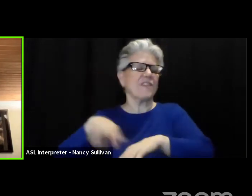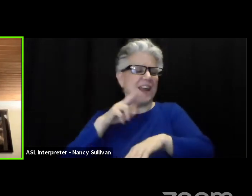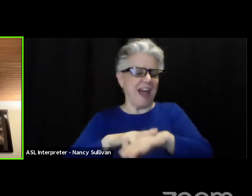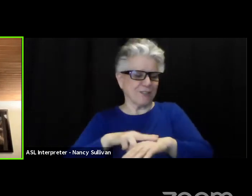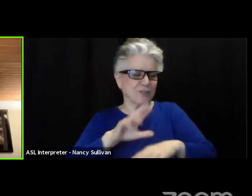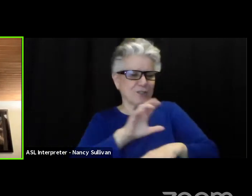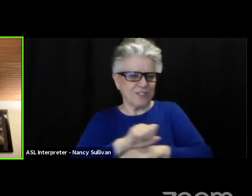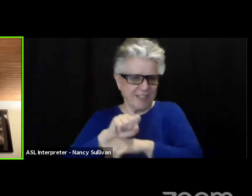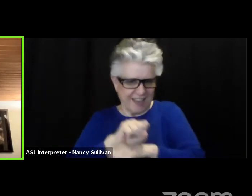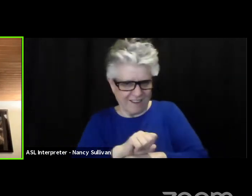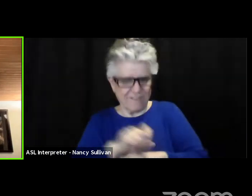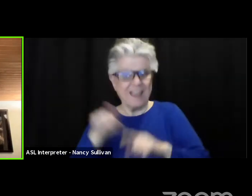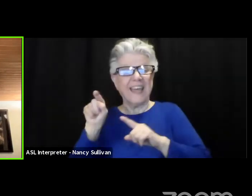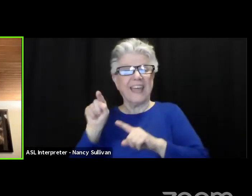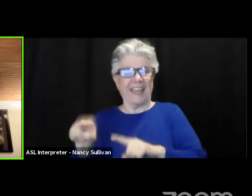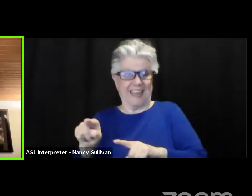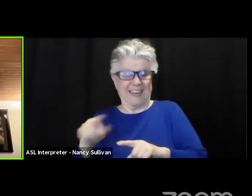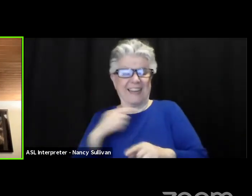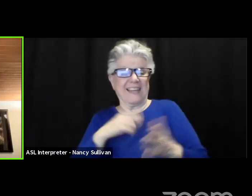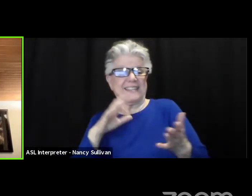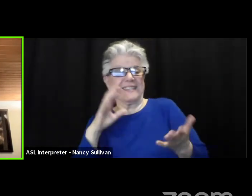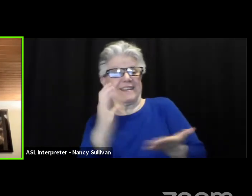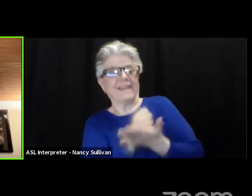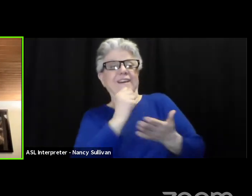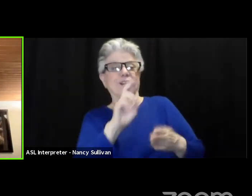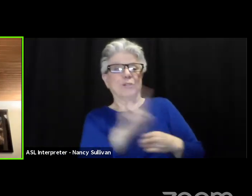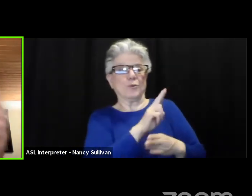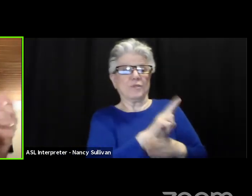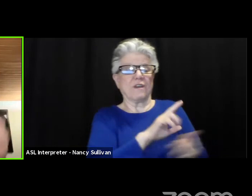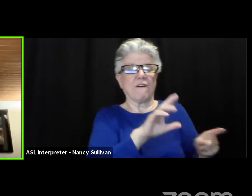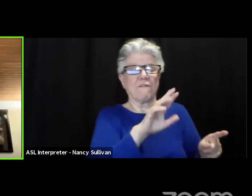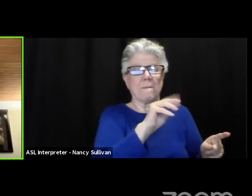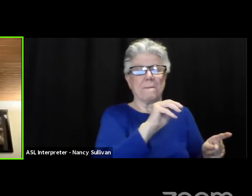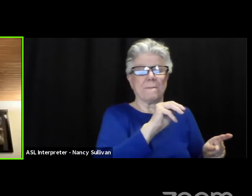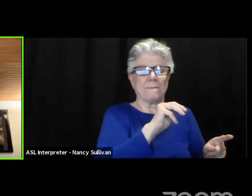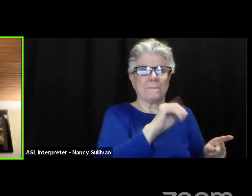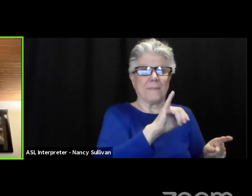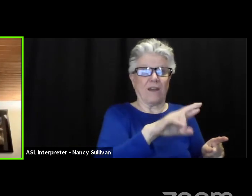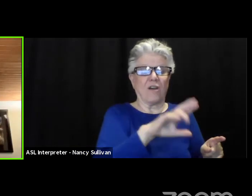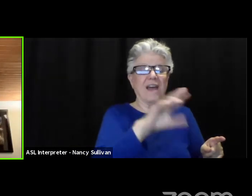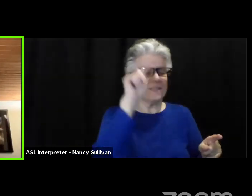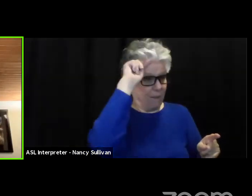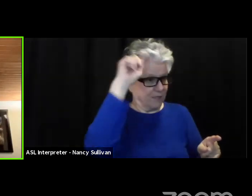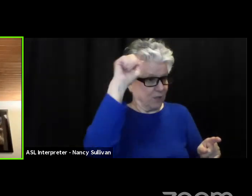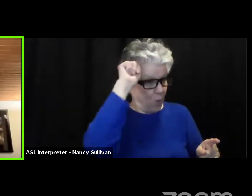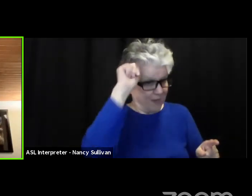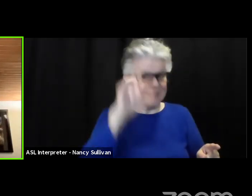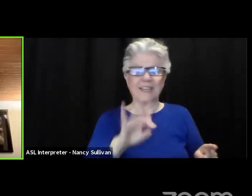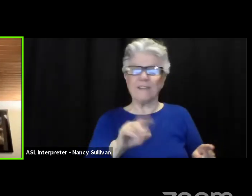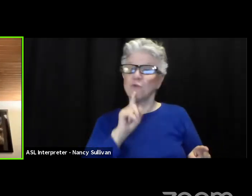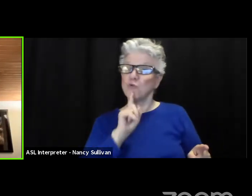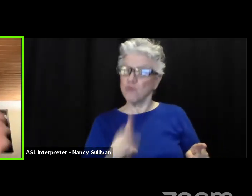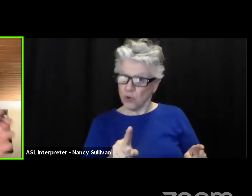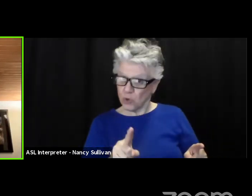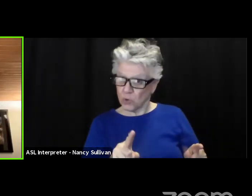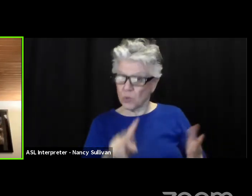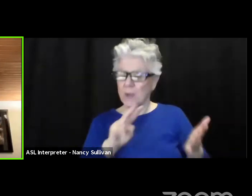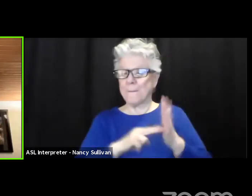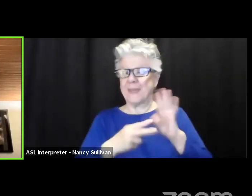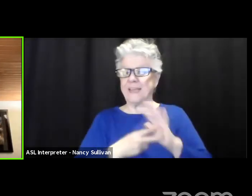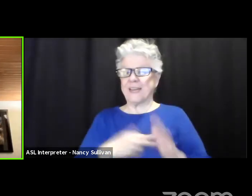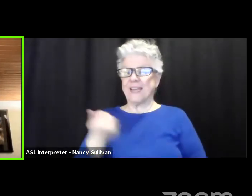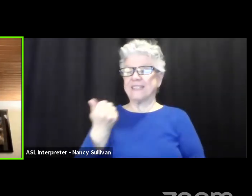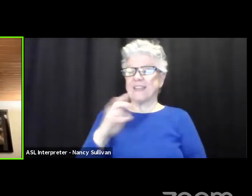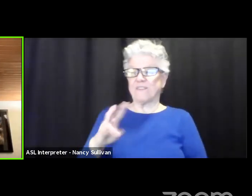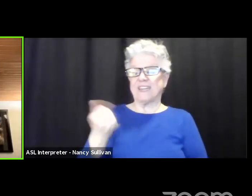Sepúlveda's development of Mayer and use of Aquinas. If that's the case, we could also speculate that the 17th